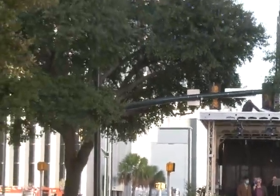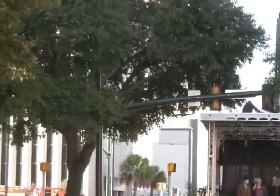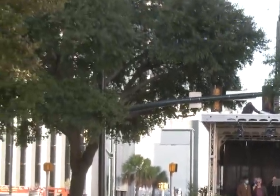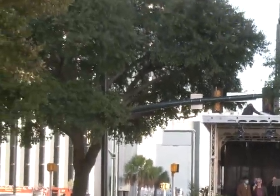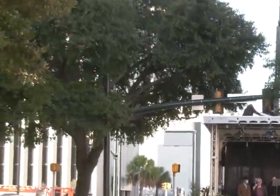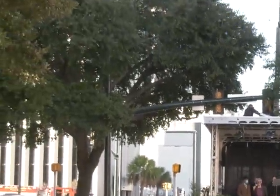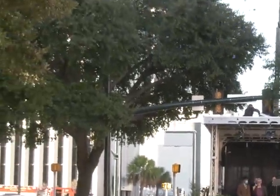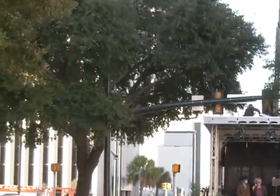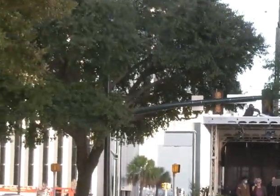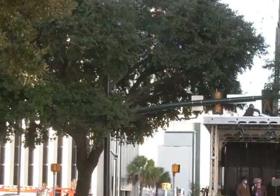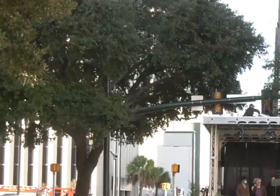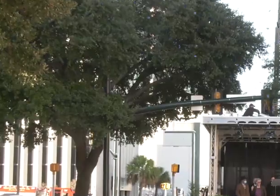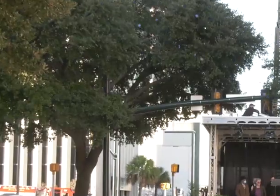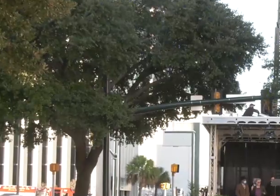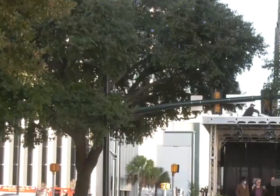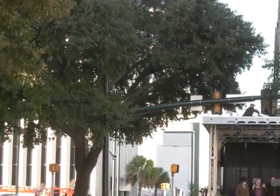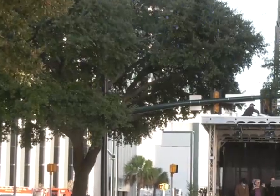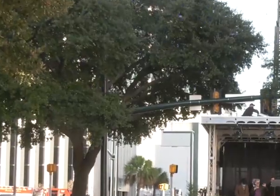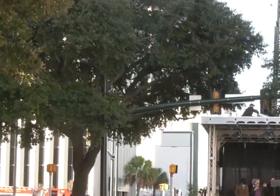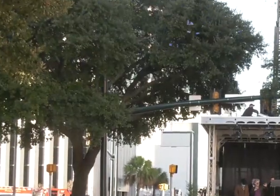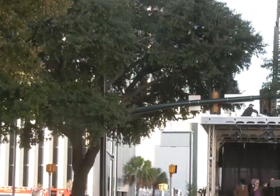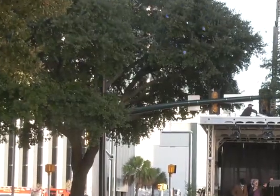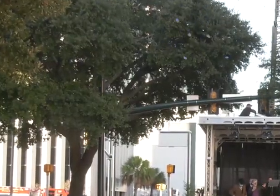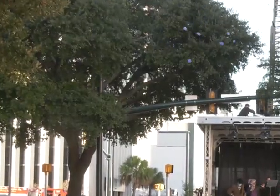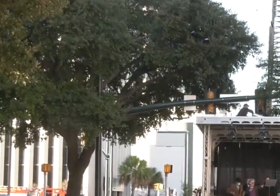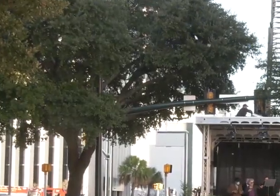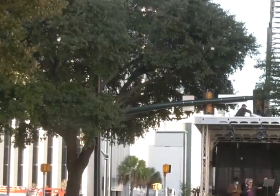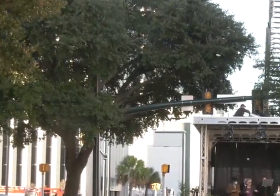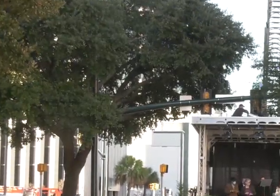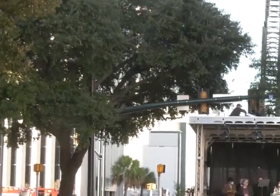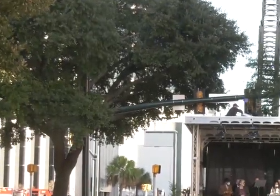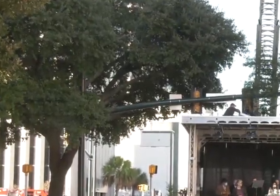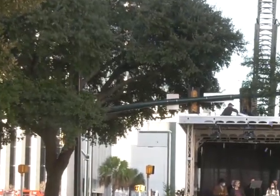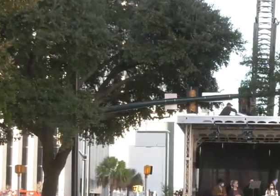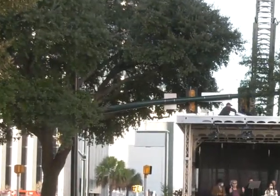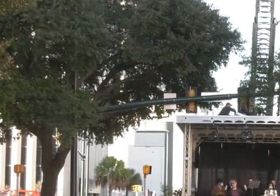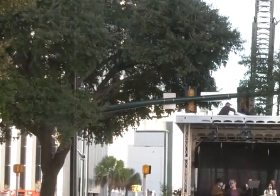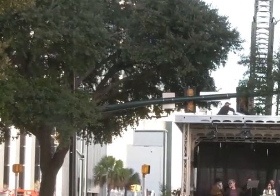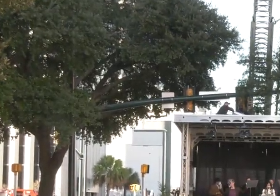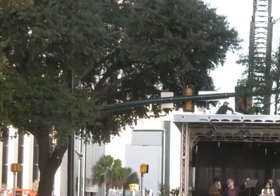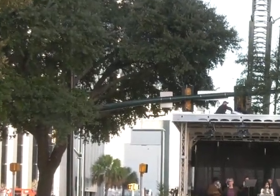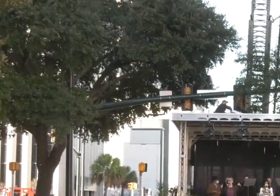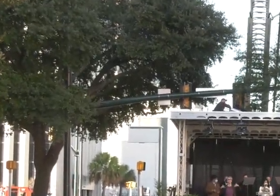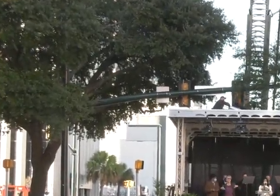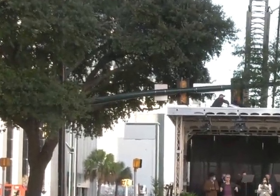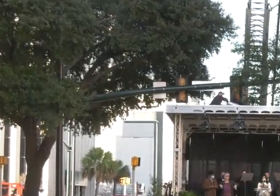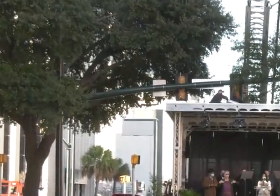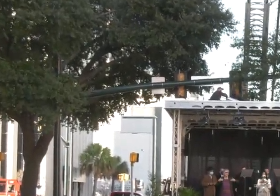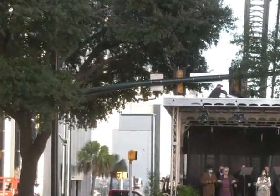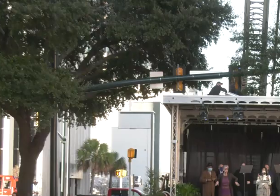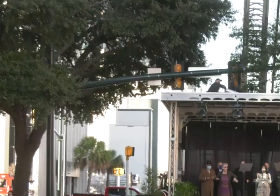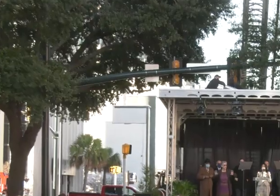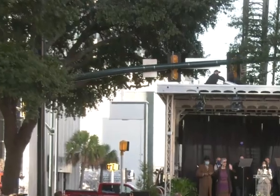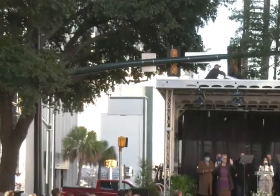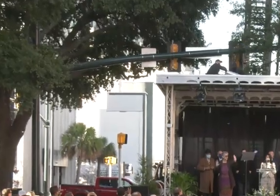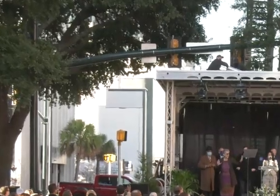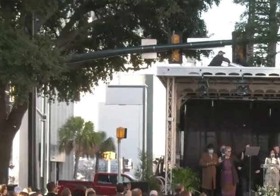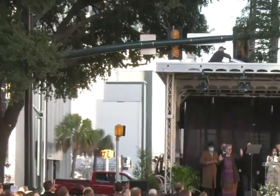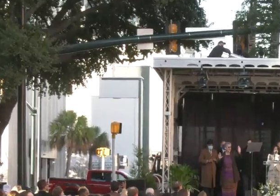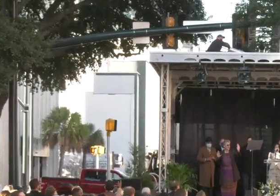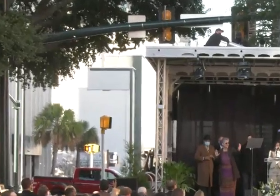the board, the video walls certainly show that these small businesses in Columbia,